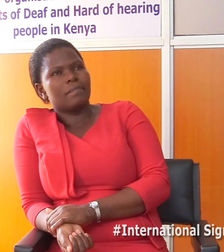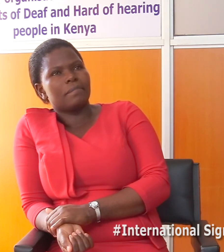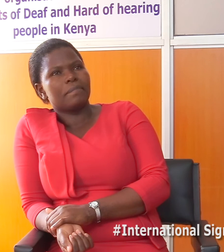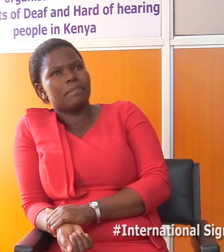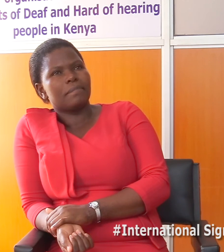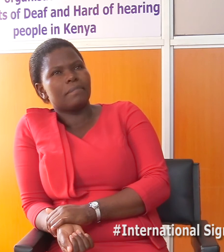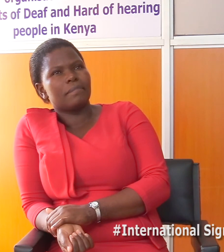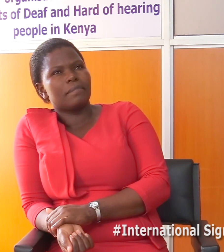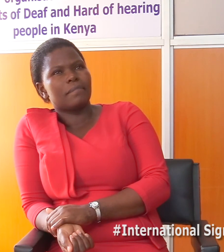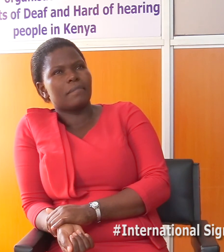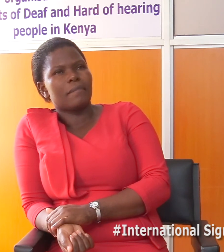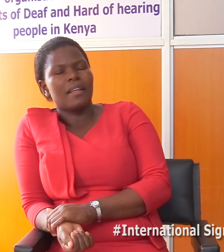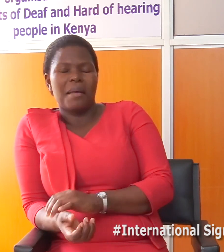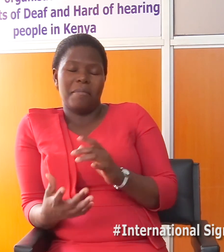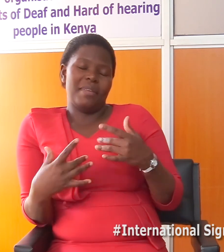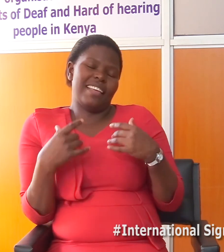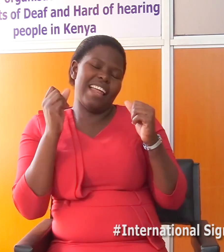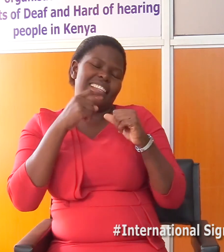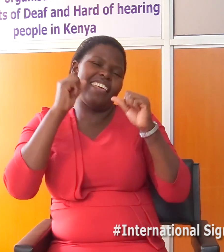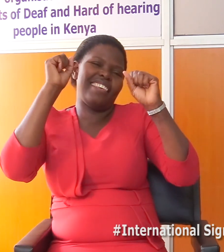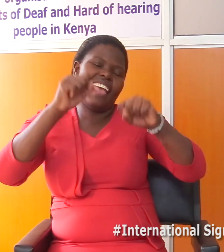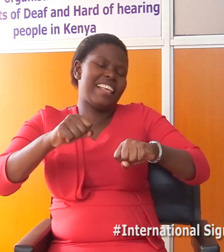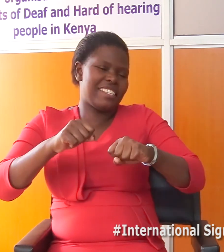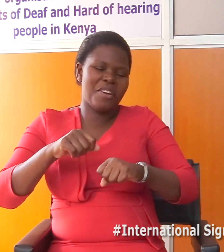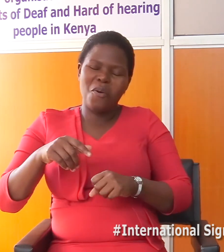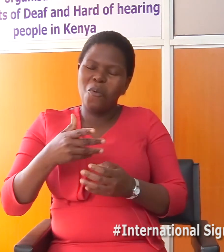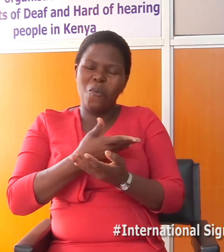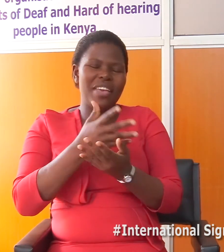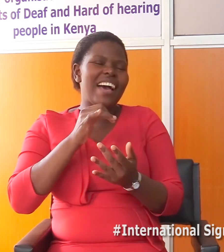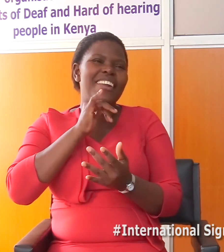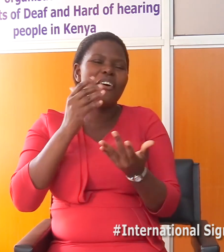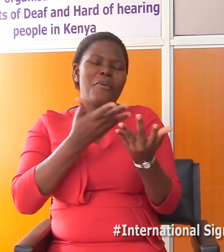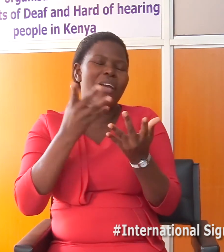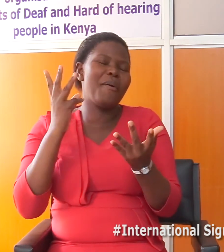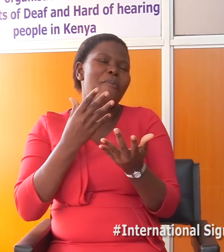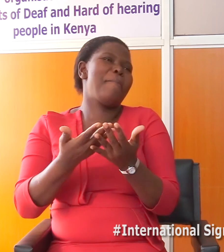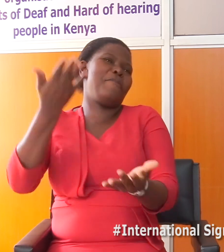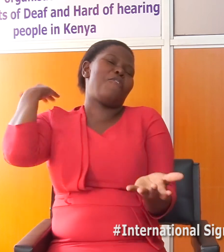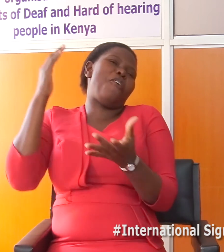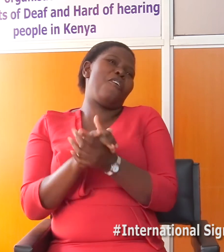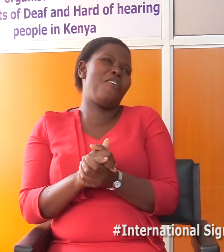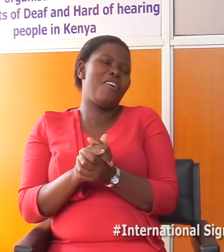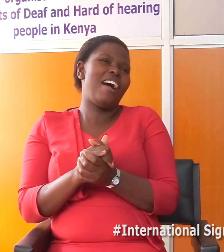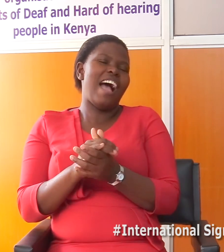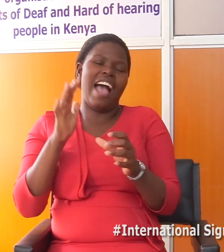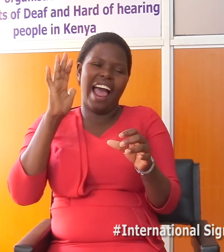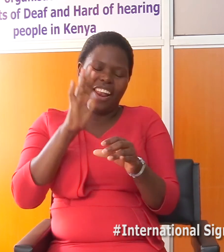national sign languages and showing solidarity with global deaf communities. We are not where we before like